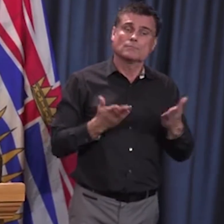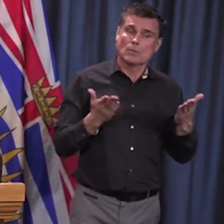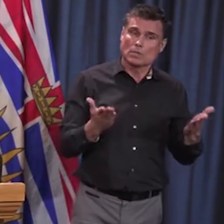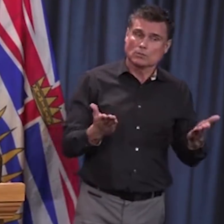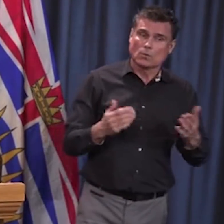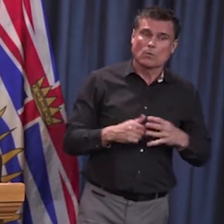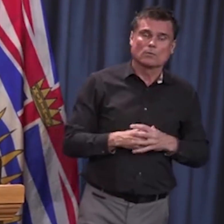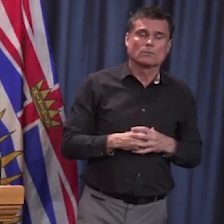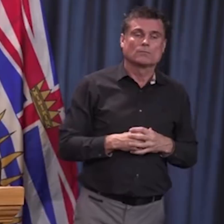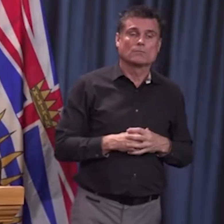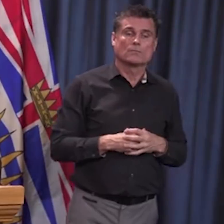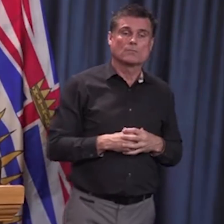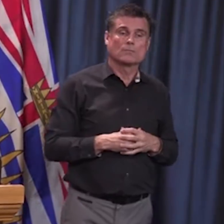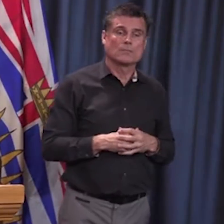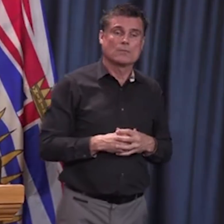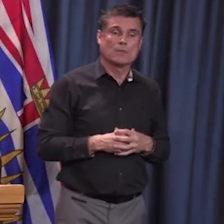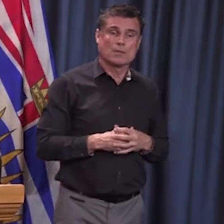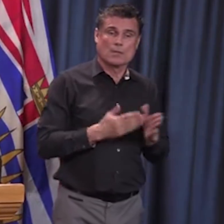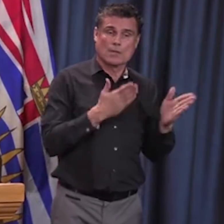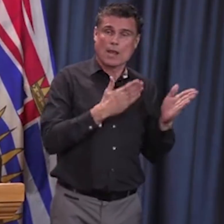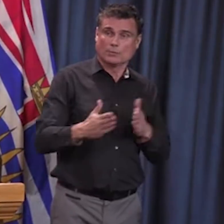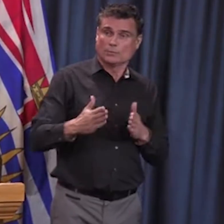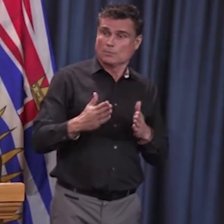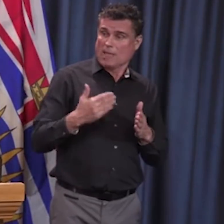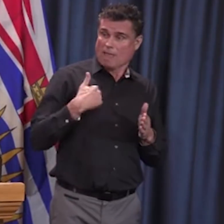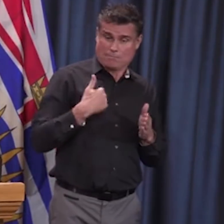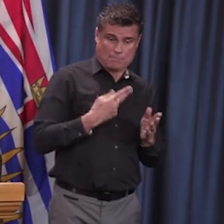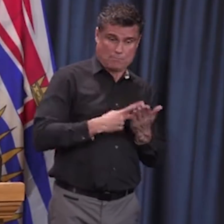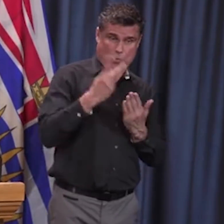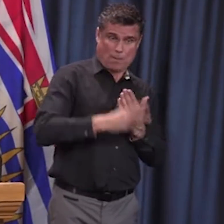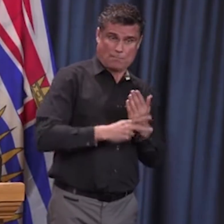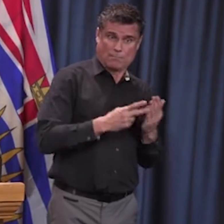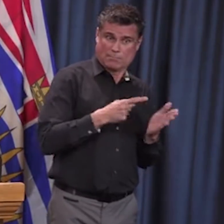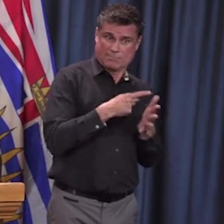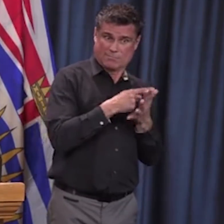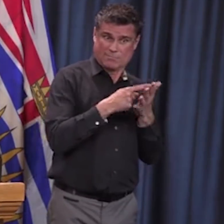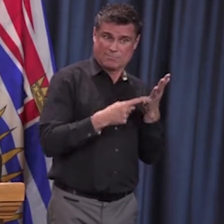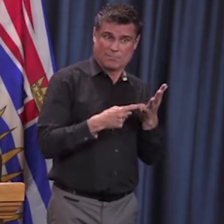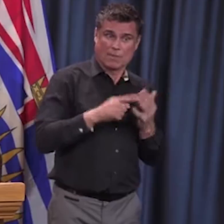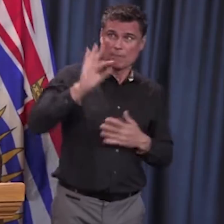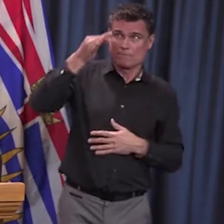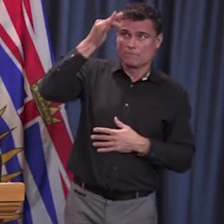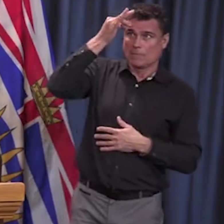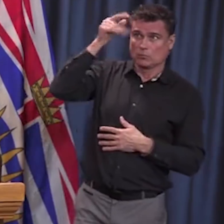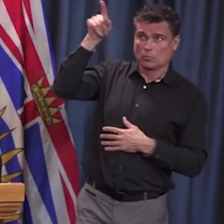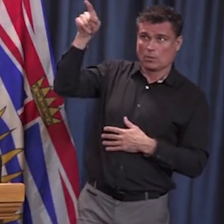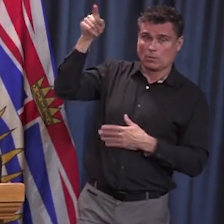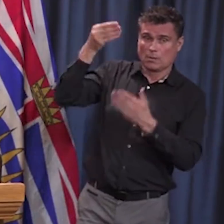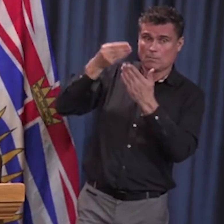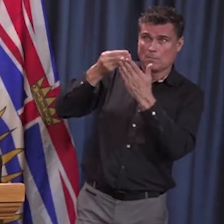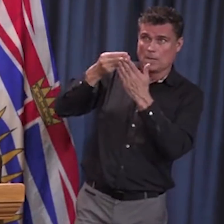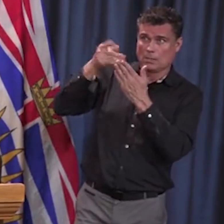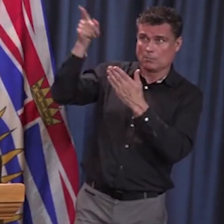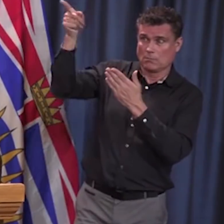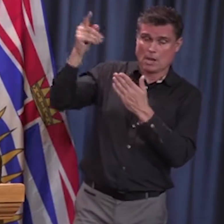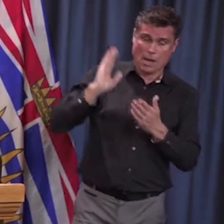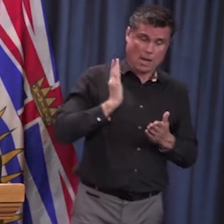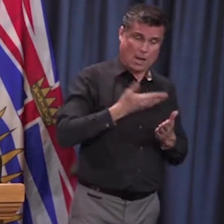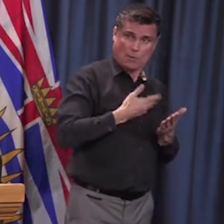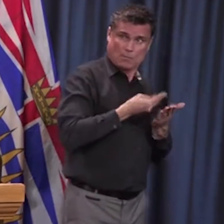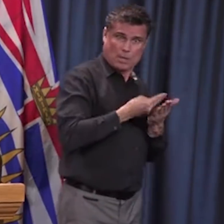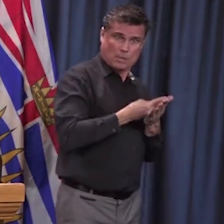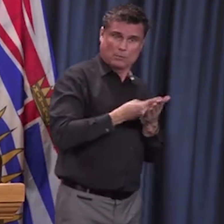it's important to remember that these also go in concert with the federal government work. Earlier there was a question around small